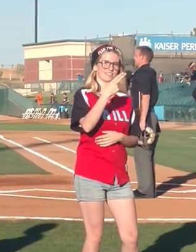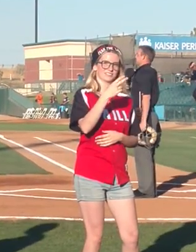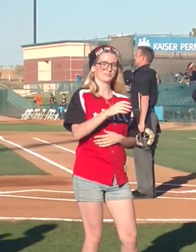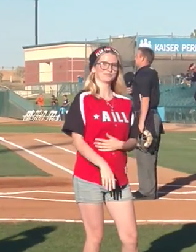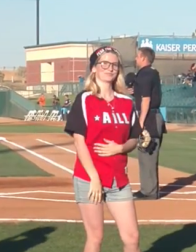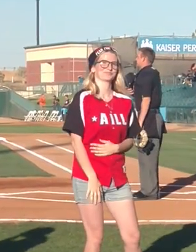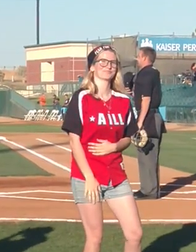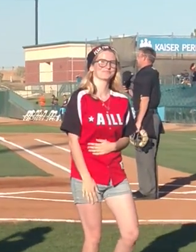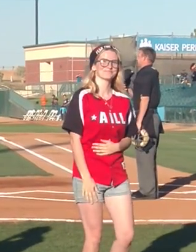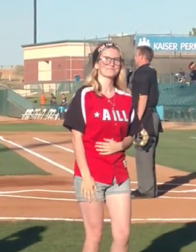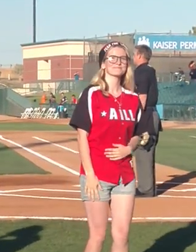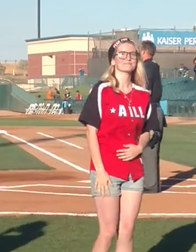Cosgrove Abadie.